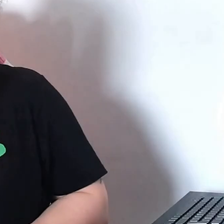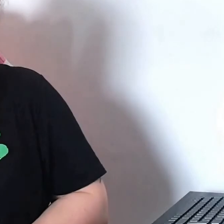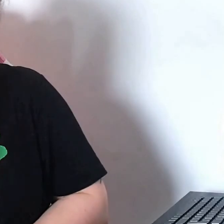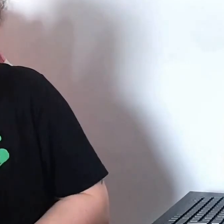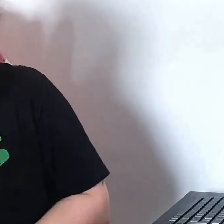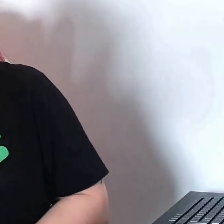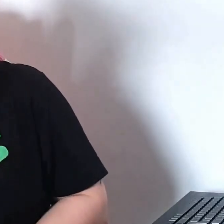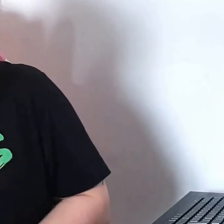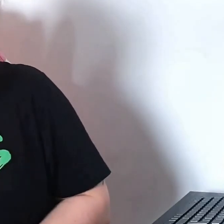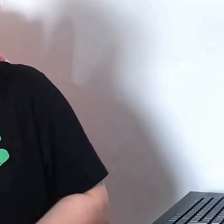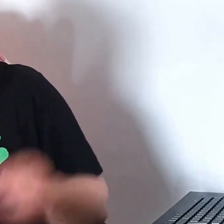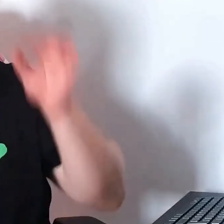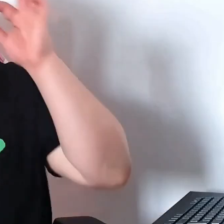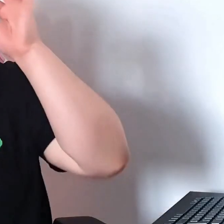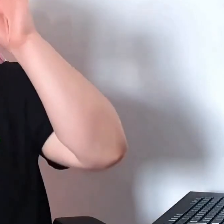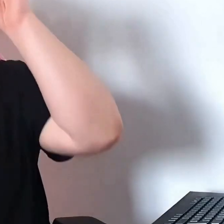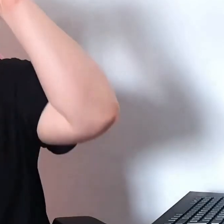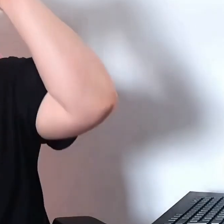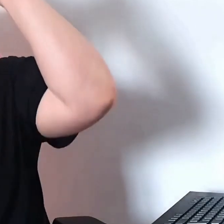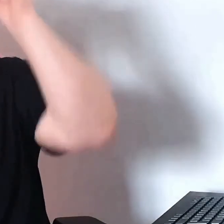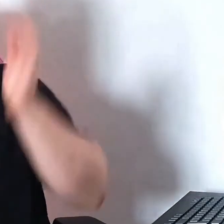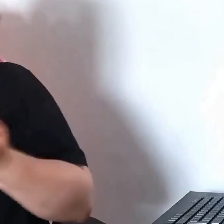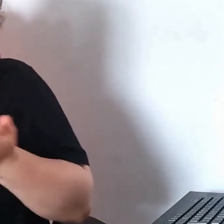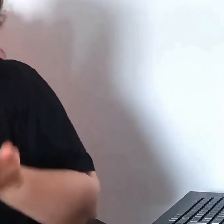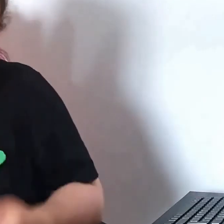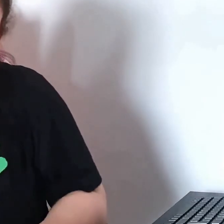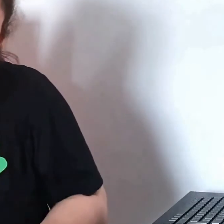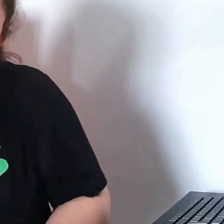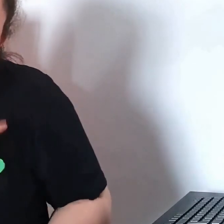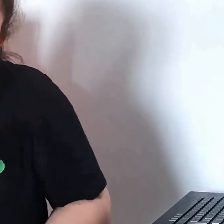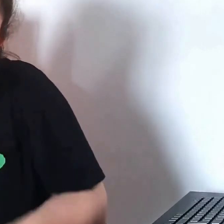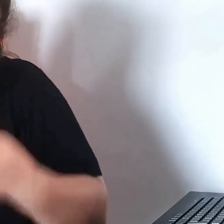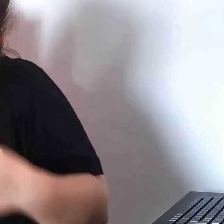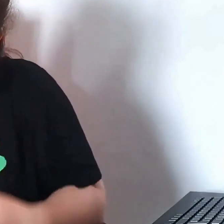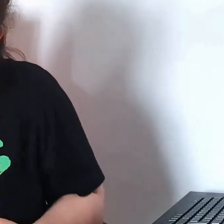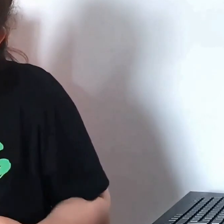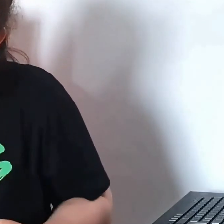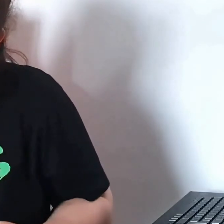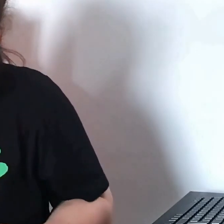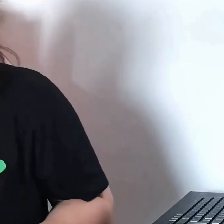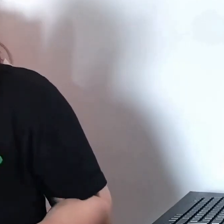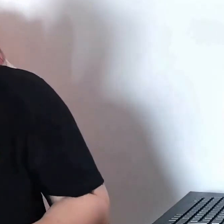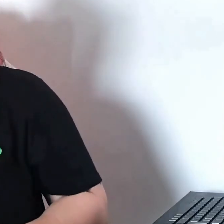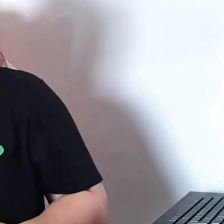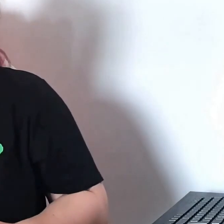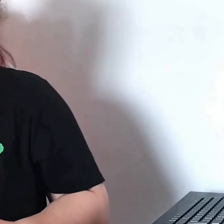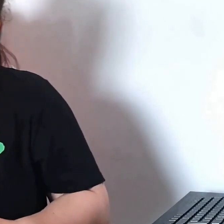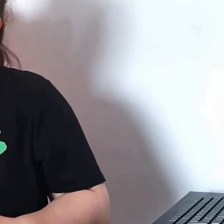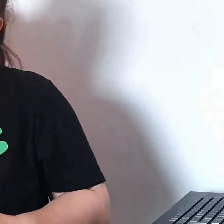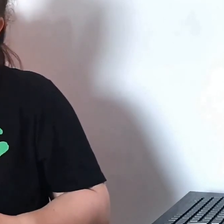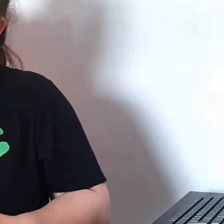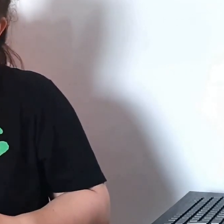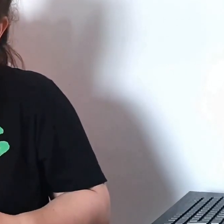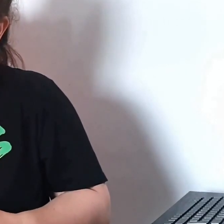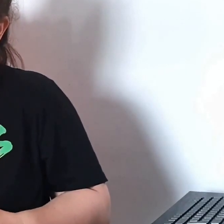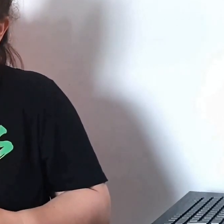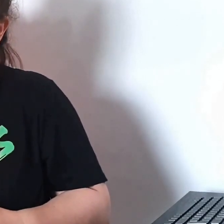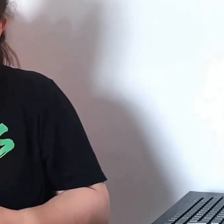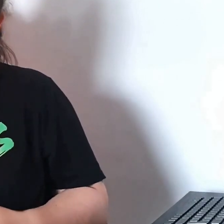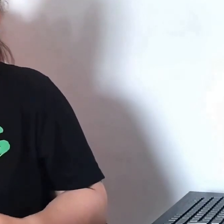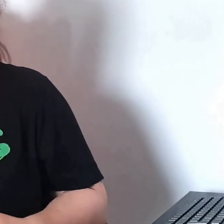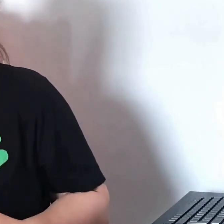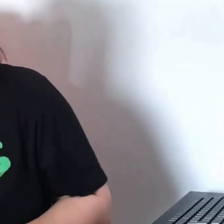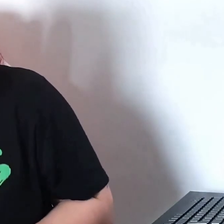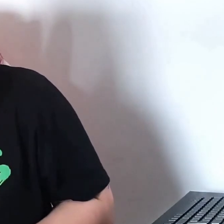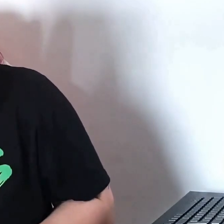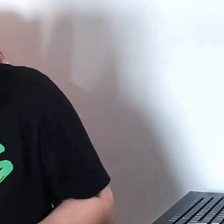And I'm not Cooper. I mean, I can see why they casted me. Cooper is hot, very, very